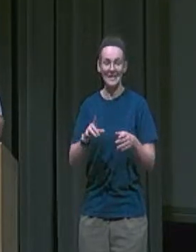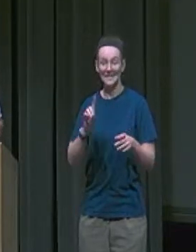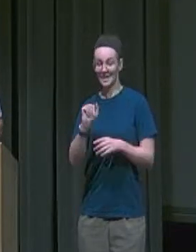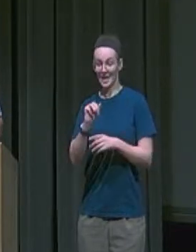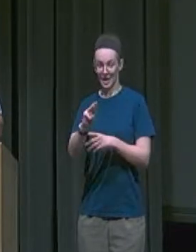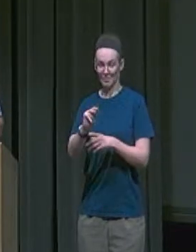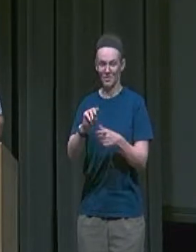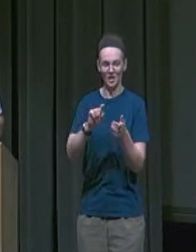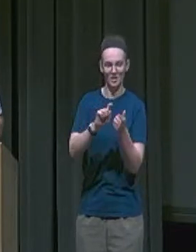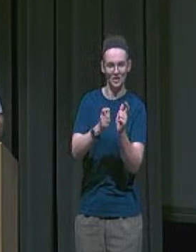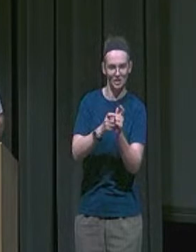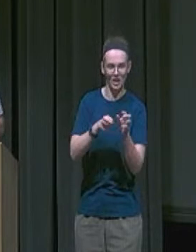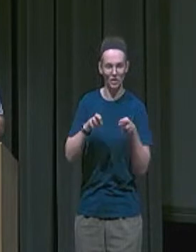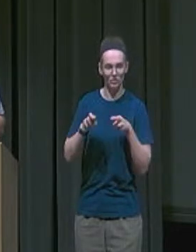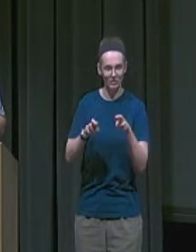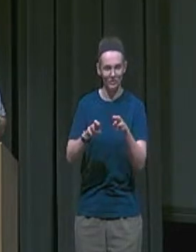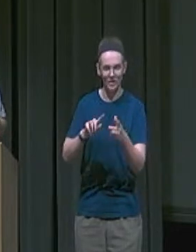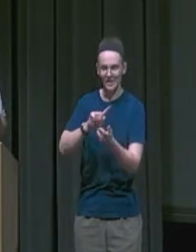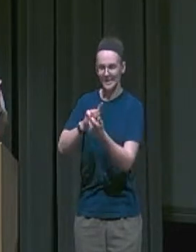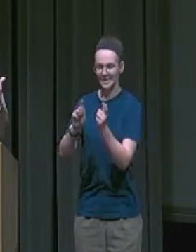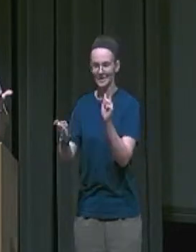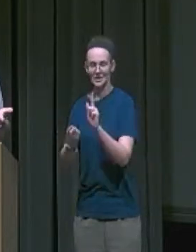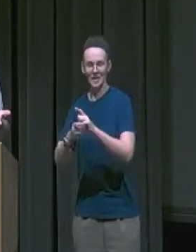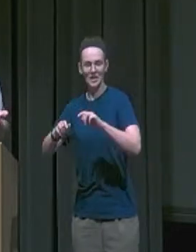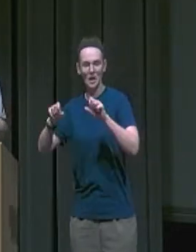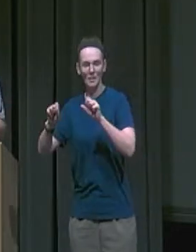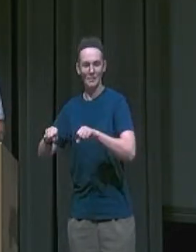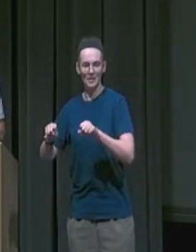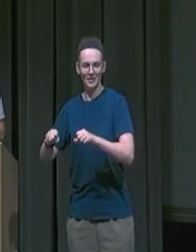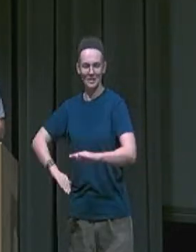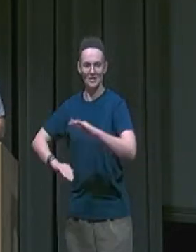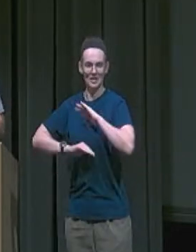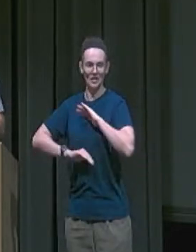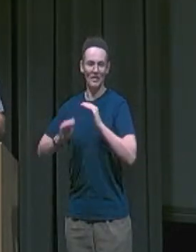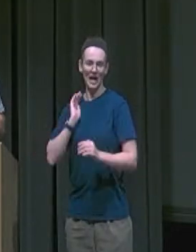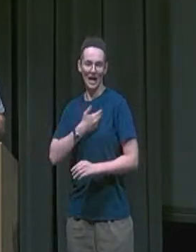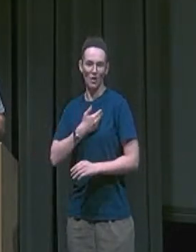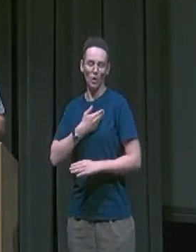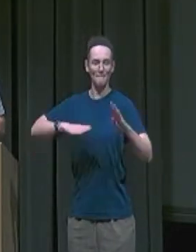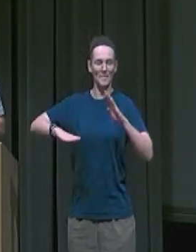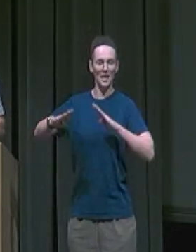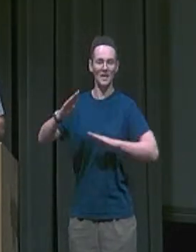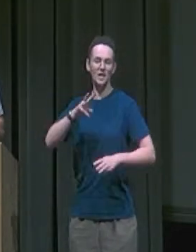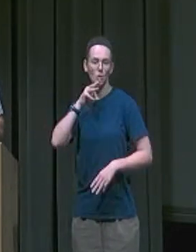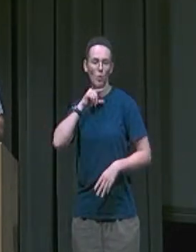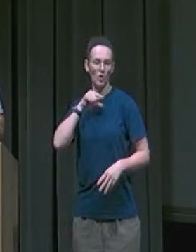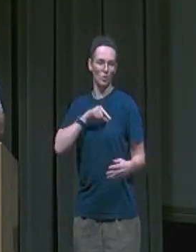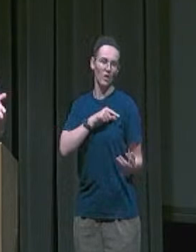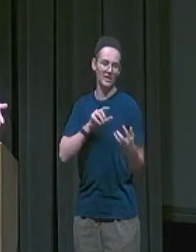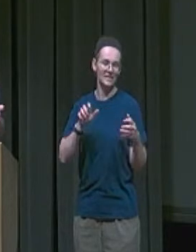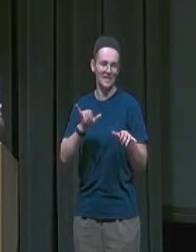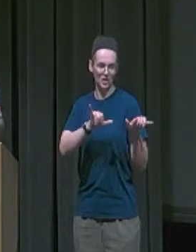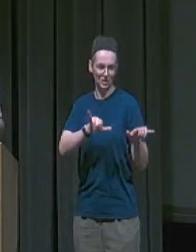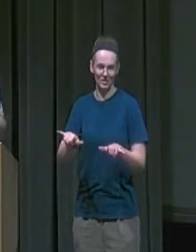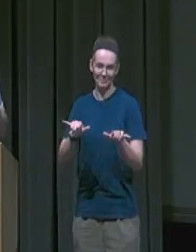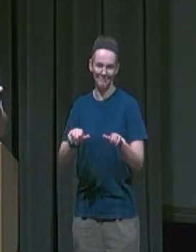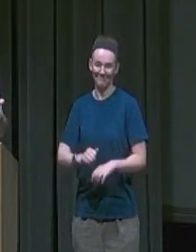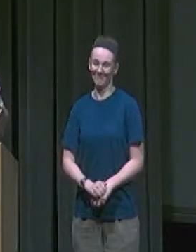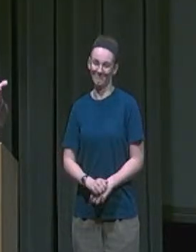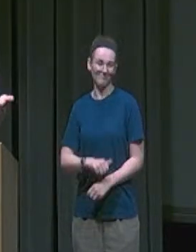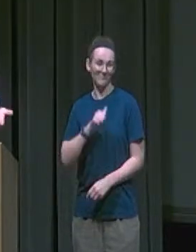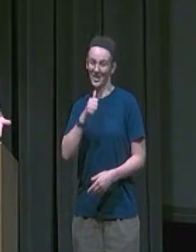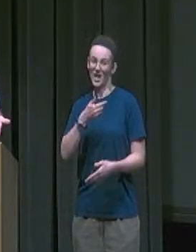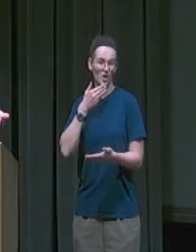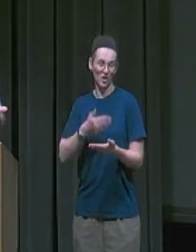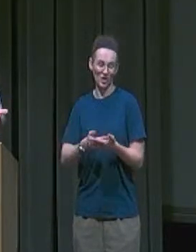and changed its ability to meet our, in our case, biologic water quality standards. And that's not good, because our